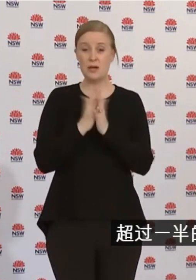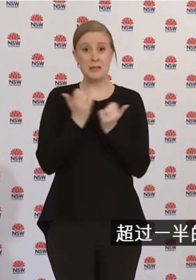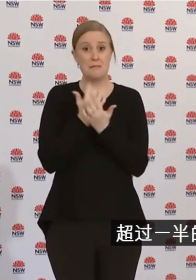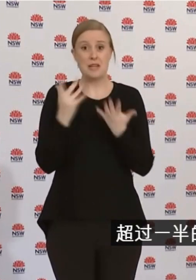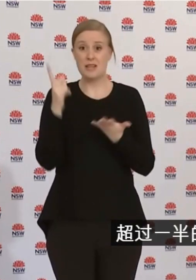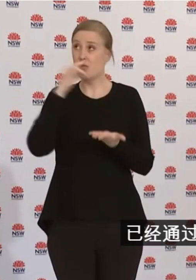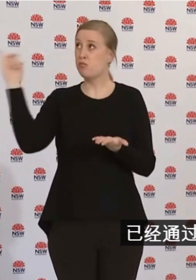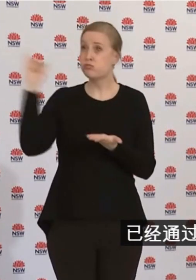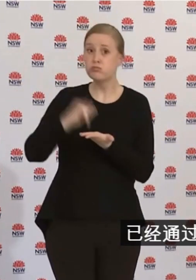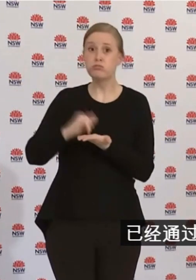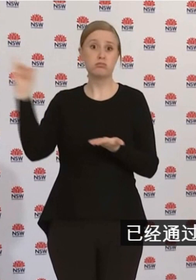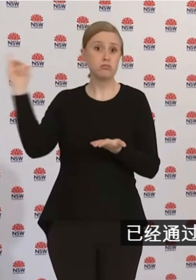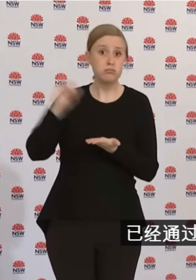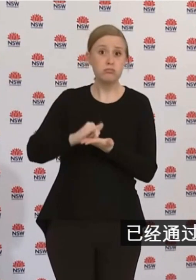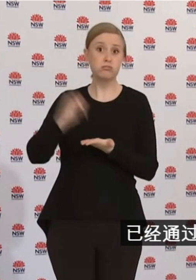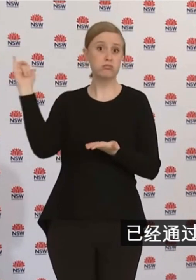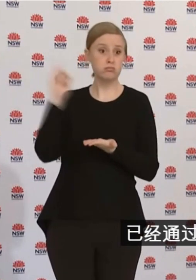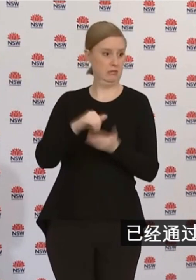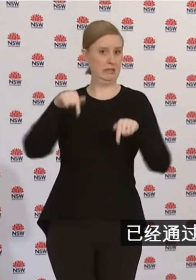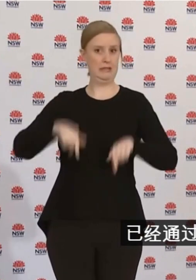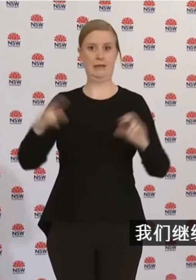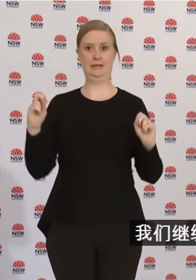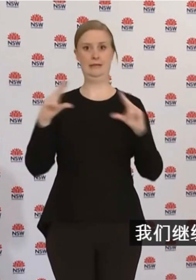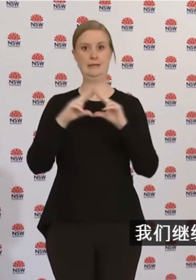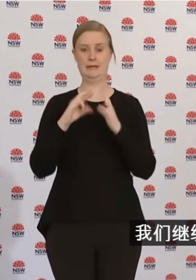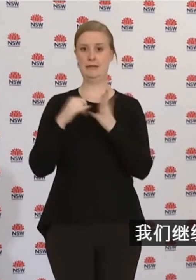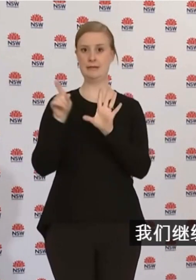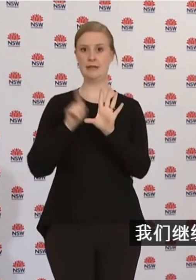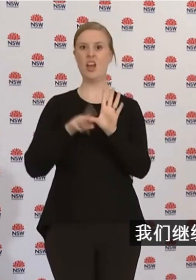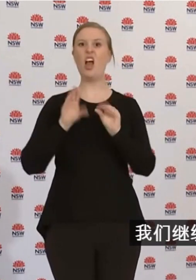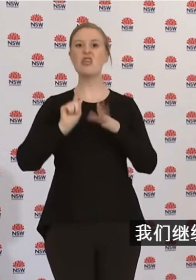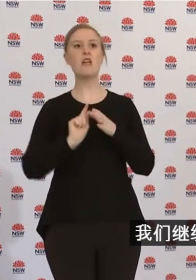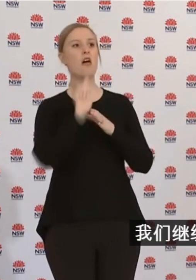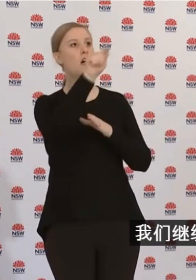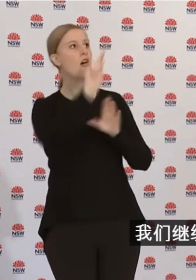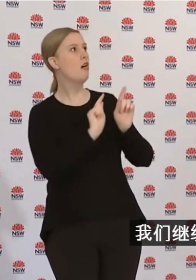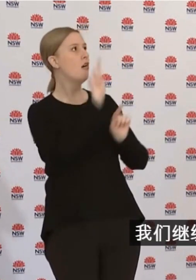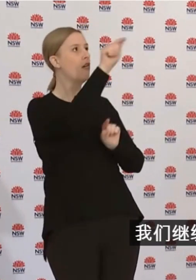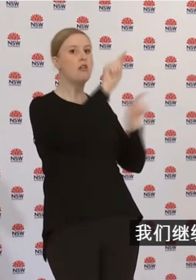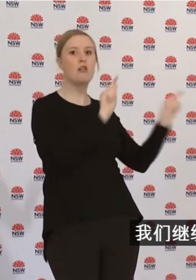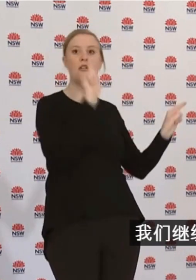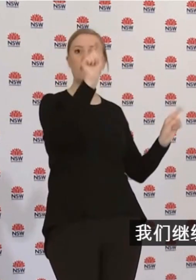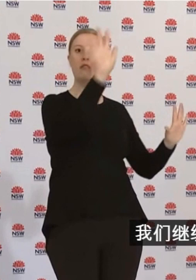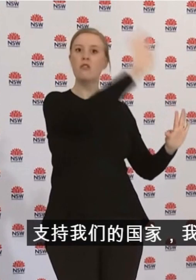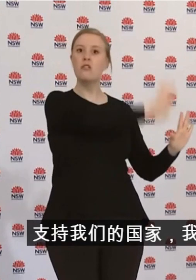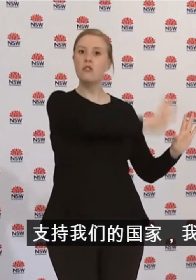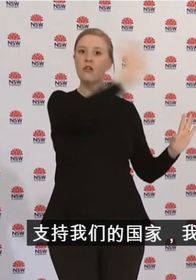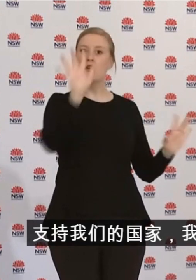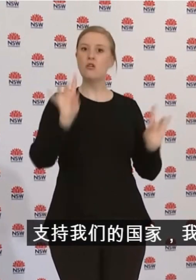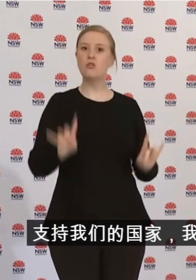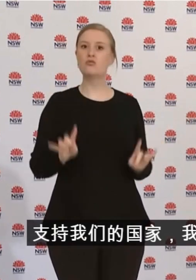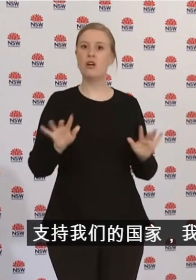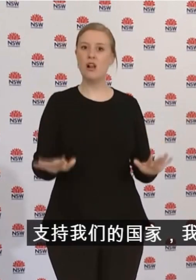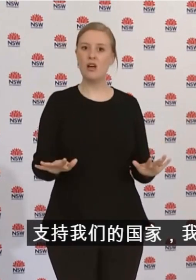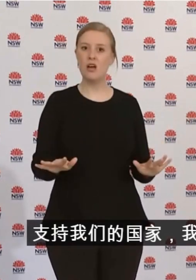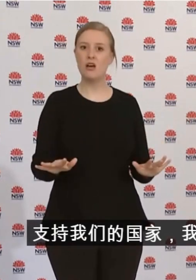Australians who've come back have come back through the gateway of Sydney. And we continue to step up and make sure that we support